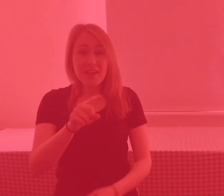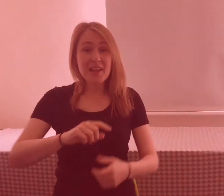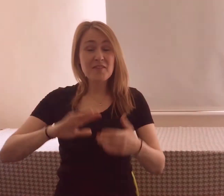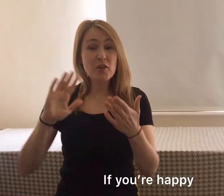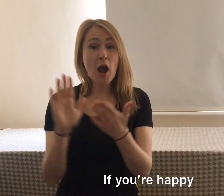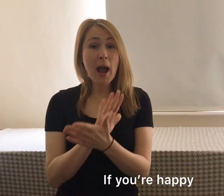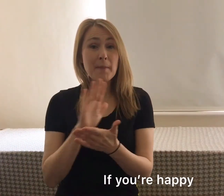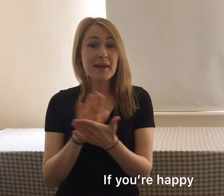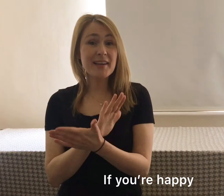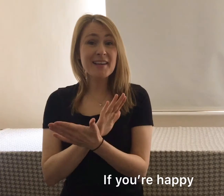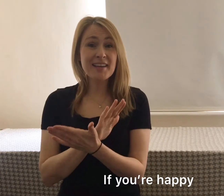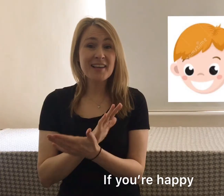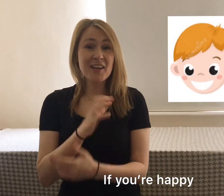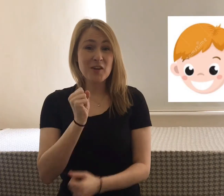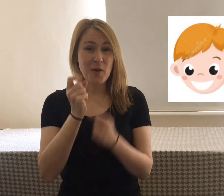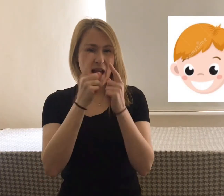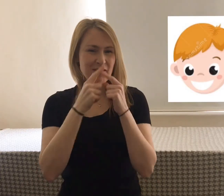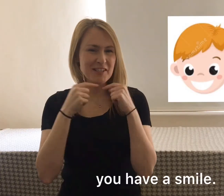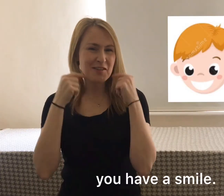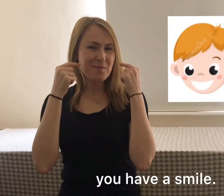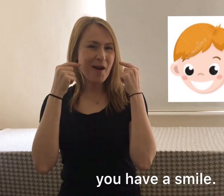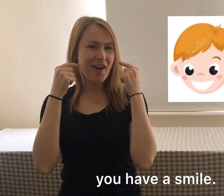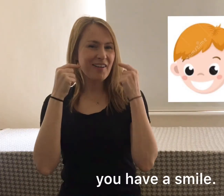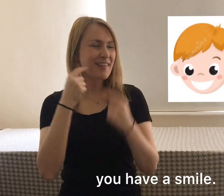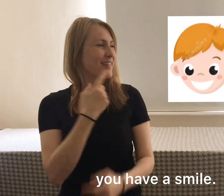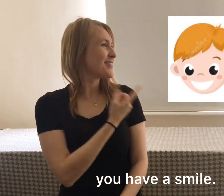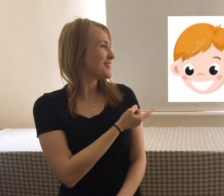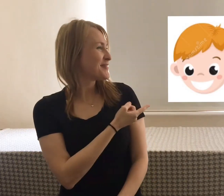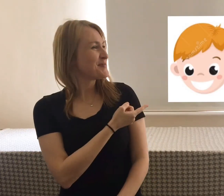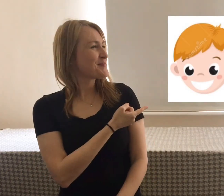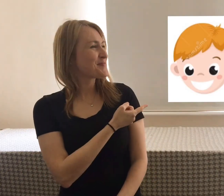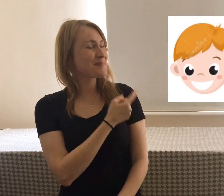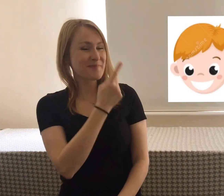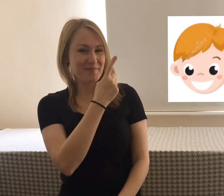If you are happy, you have a smile.